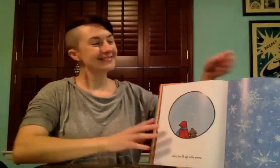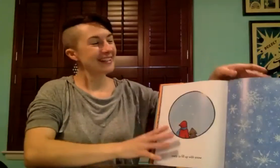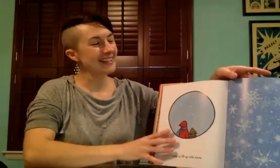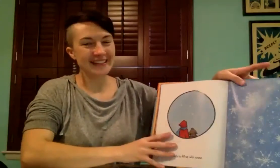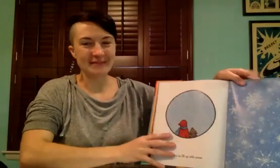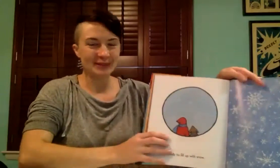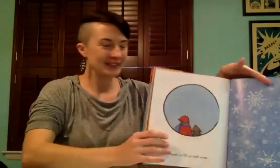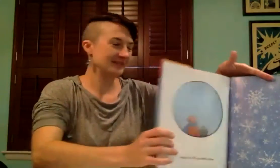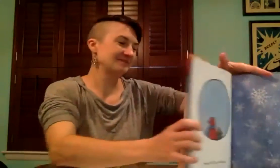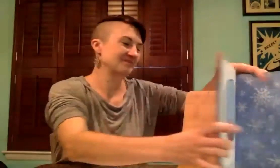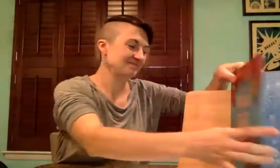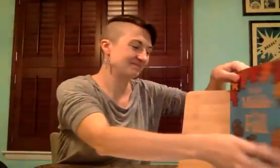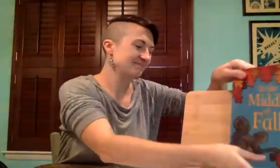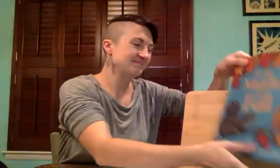I like that book.